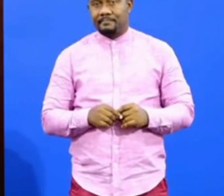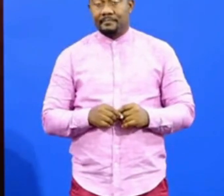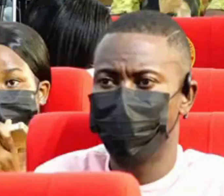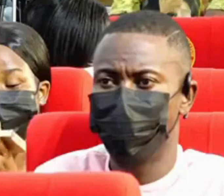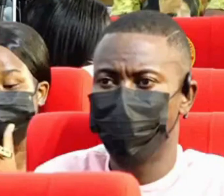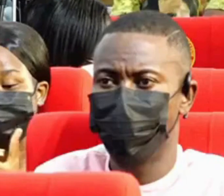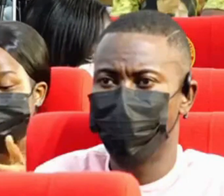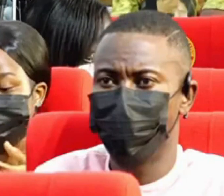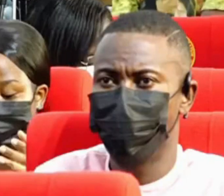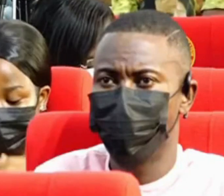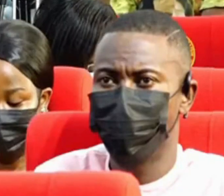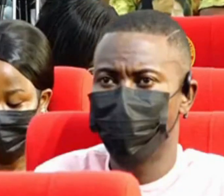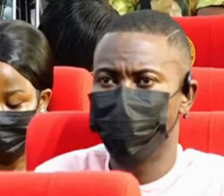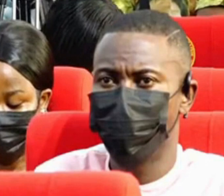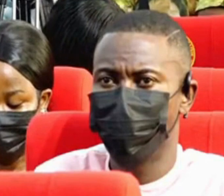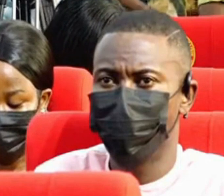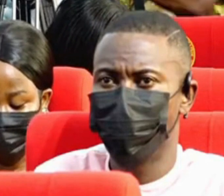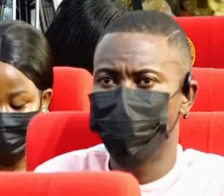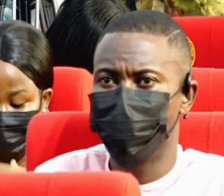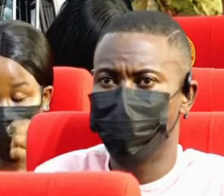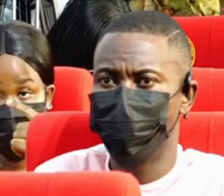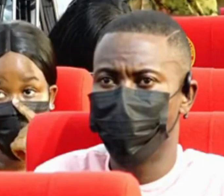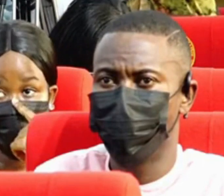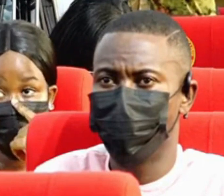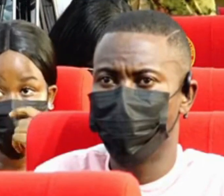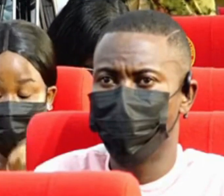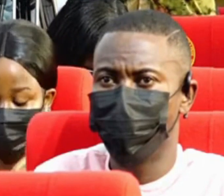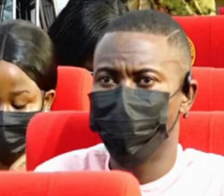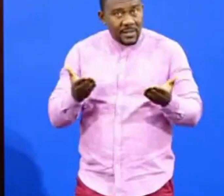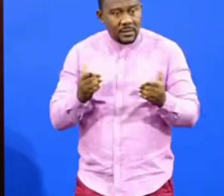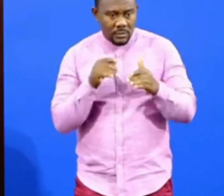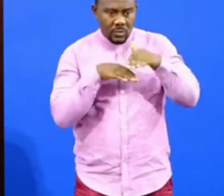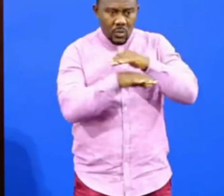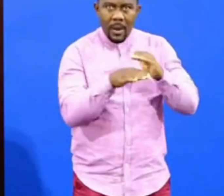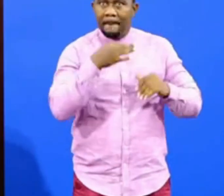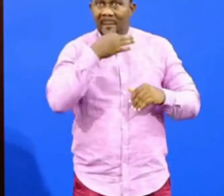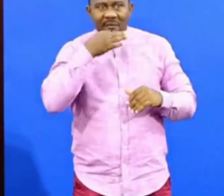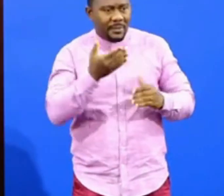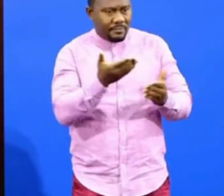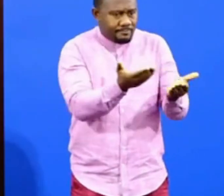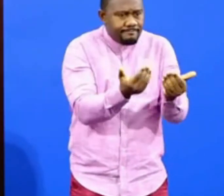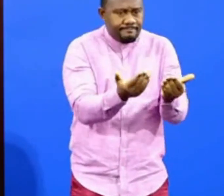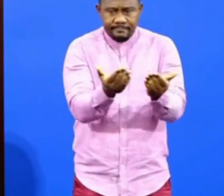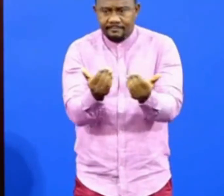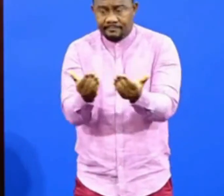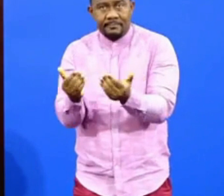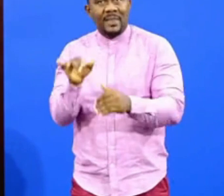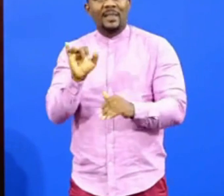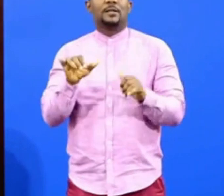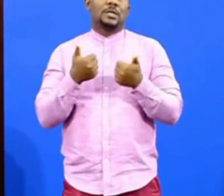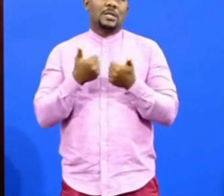very expensive. If you want to get a commodity, you have to go from farm gate to farm gate looking to gather commodities, and this is a challenge that we seek